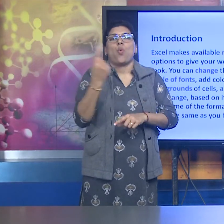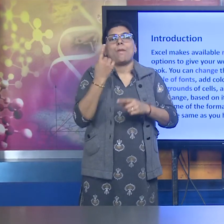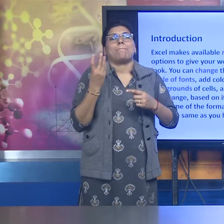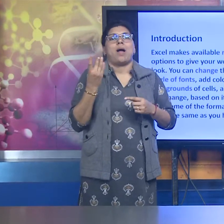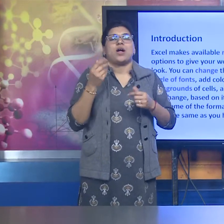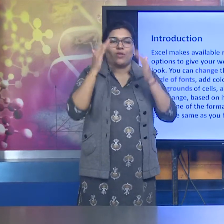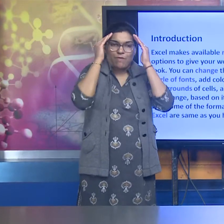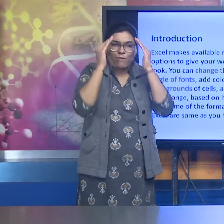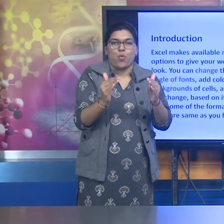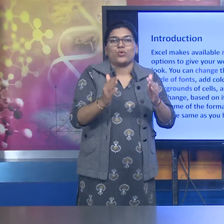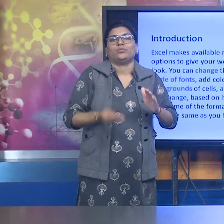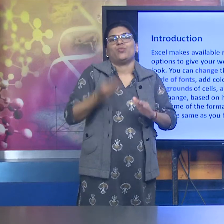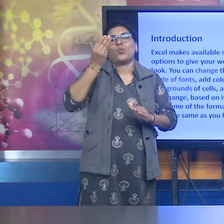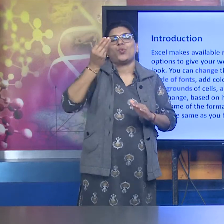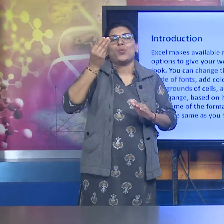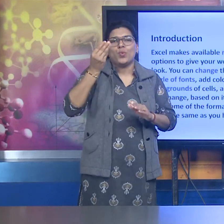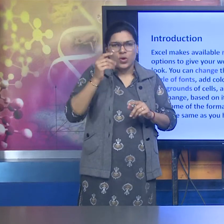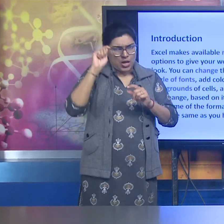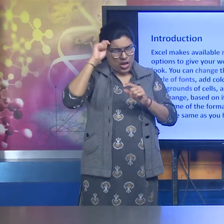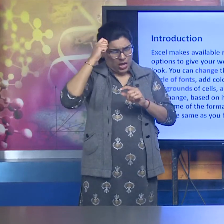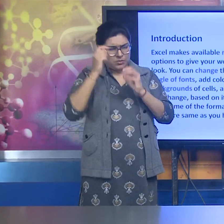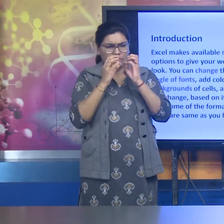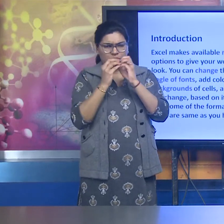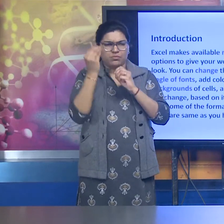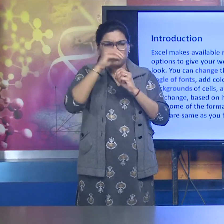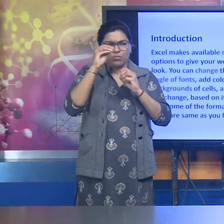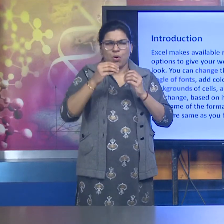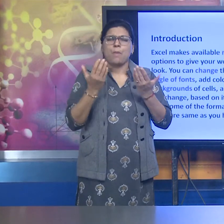and angle of fonts,